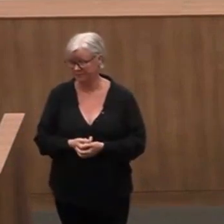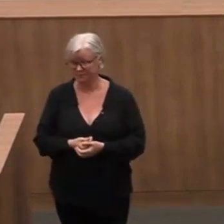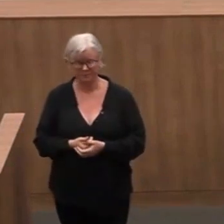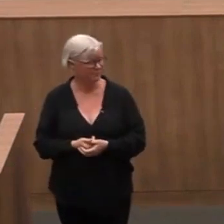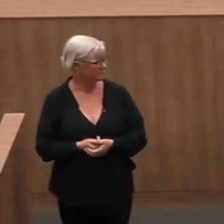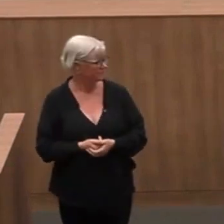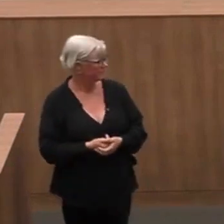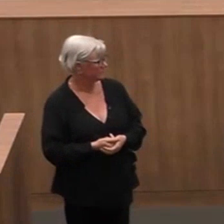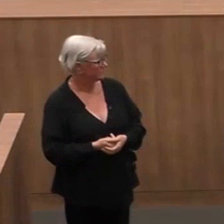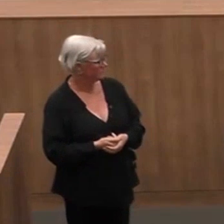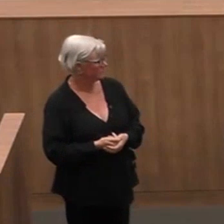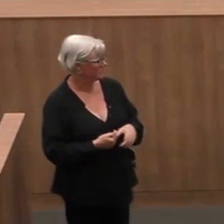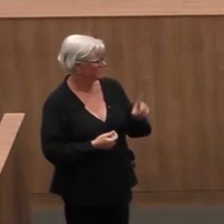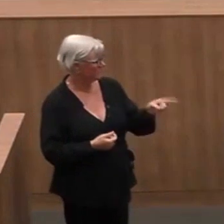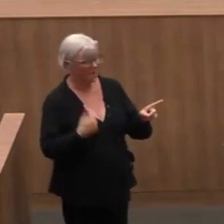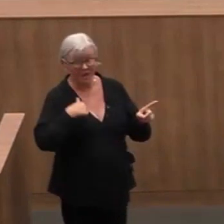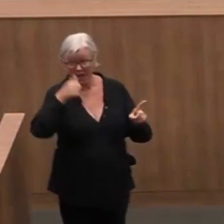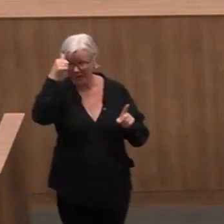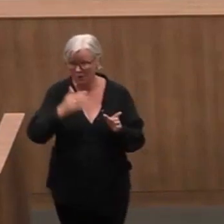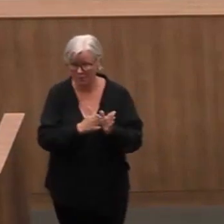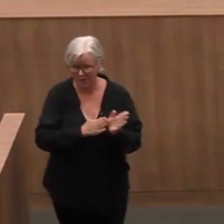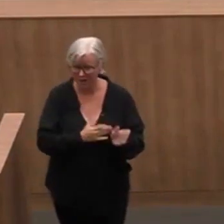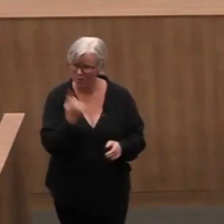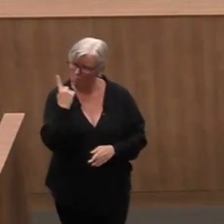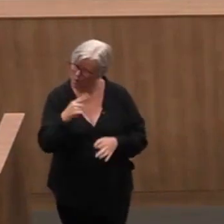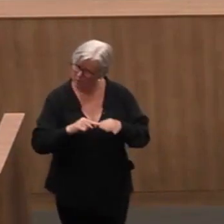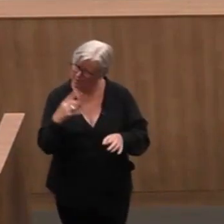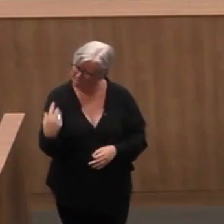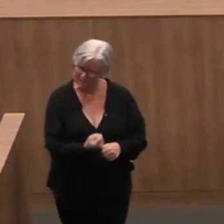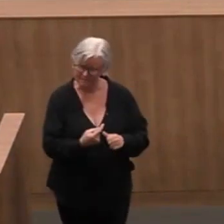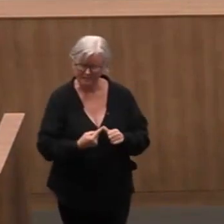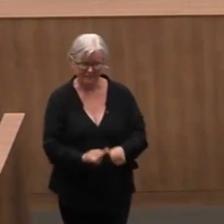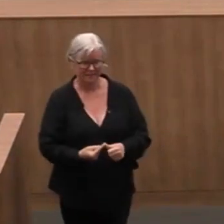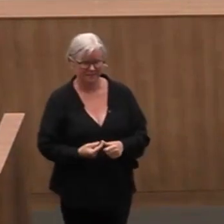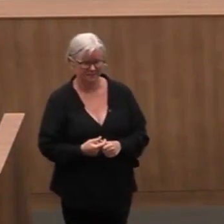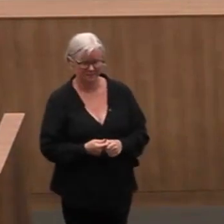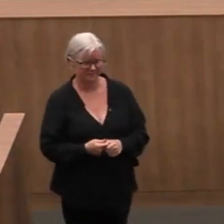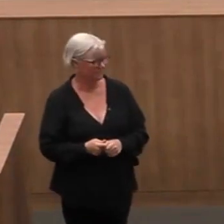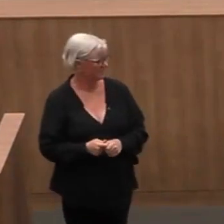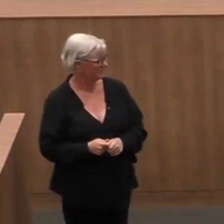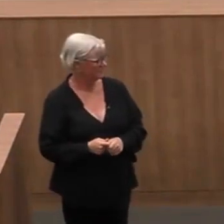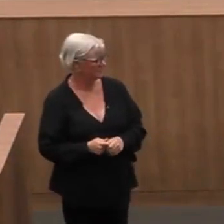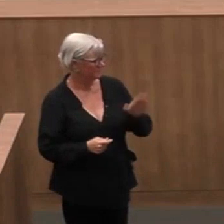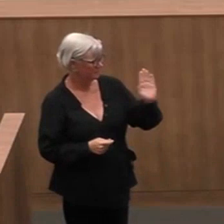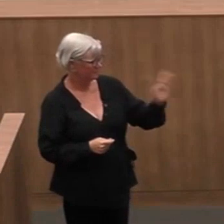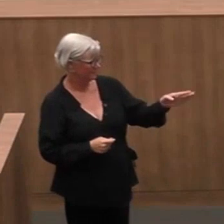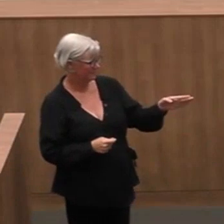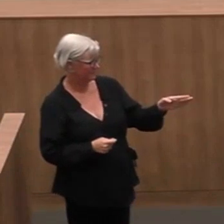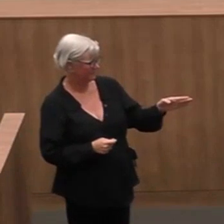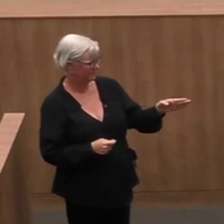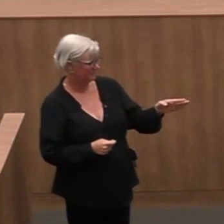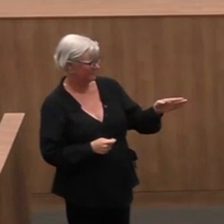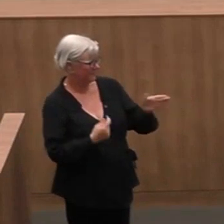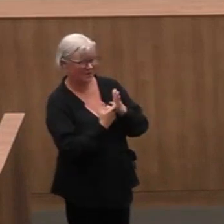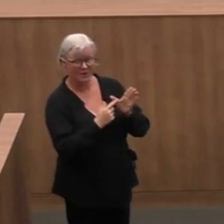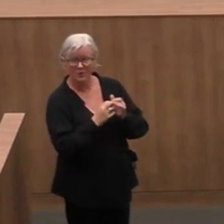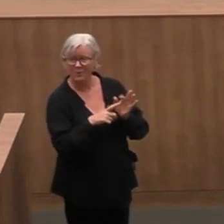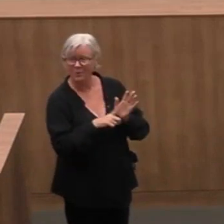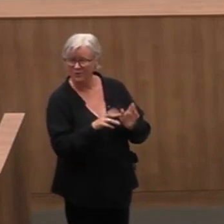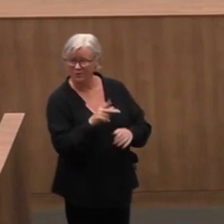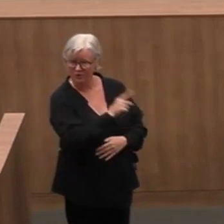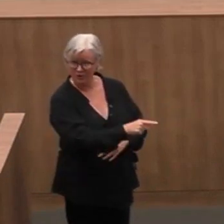Susan. I know we're nearly up for time, but there's a question that we have to answer. So, Rachel, this one's for you. Do